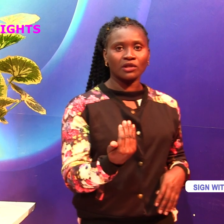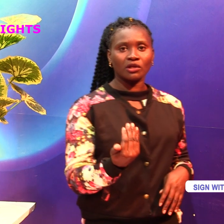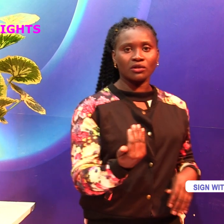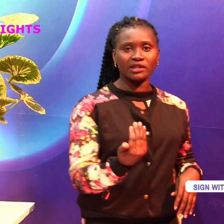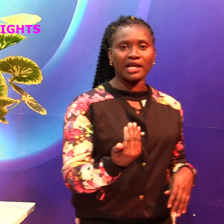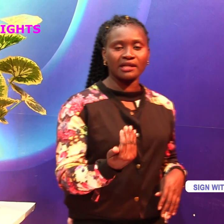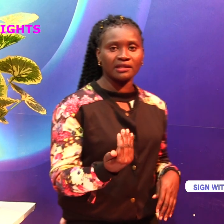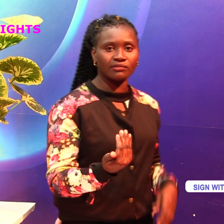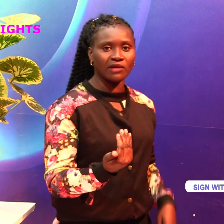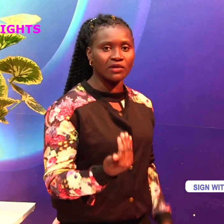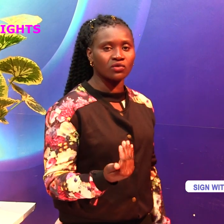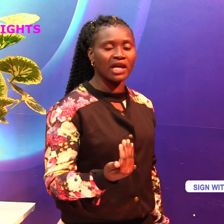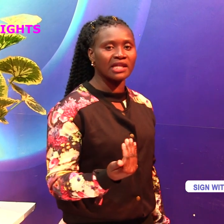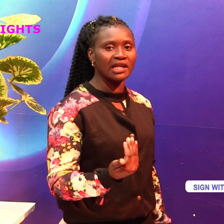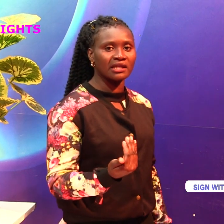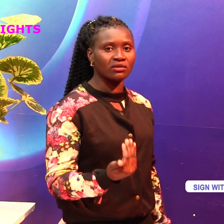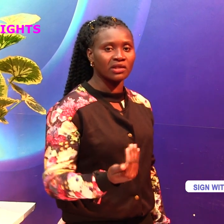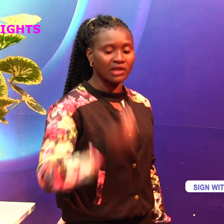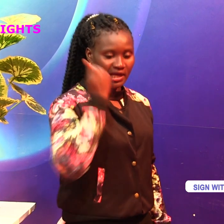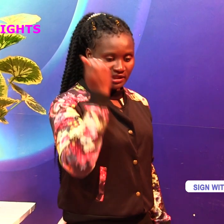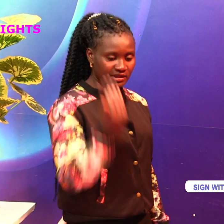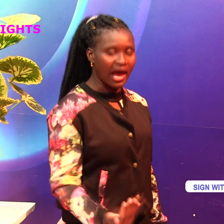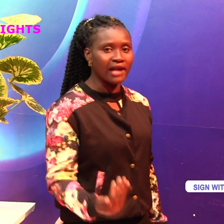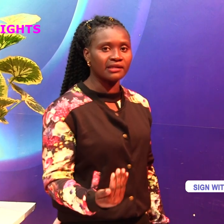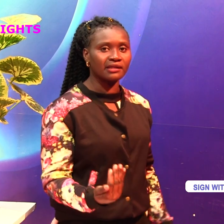Do it like this, my viewer. Together, let us do it. Child's